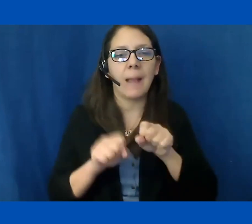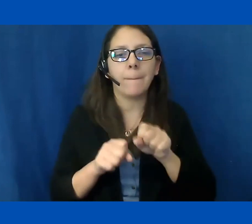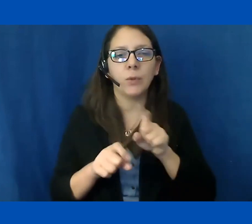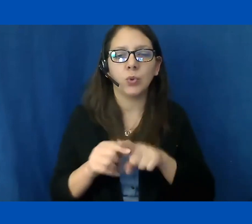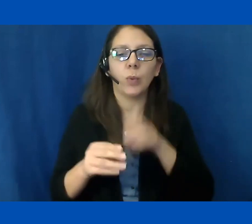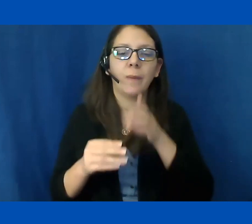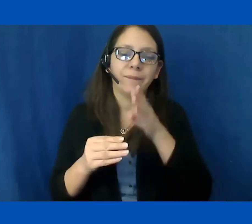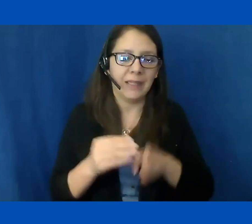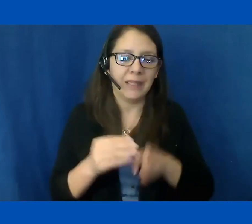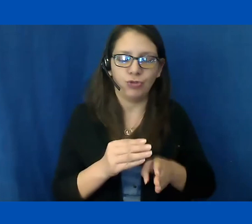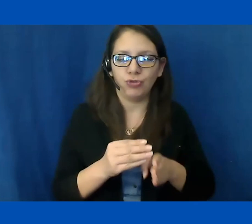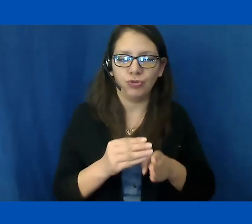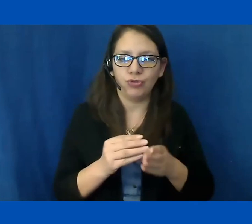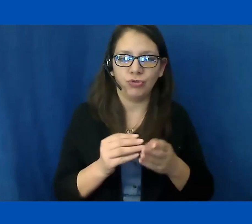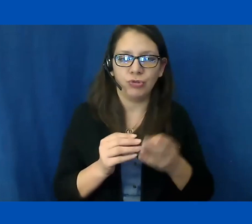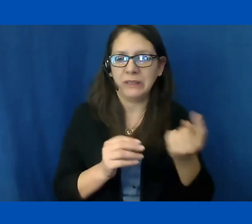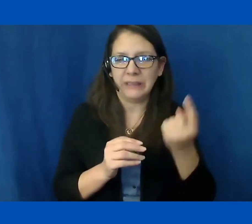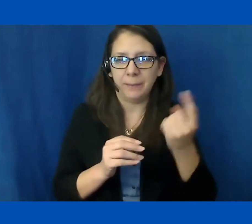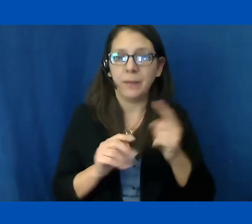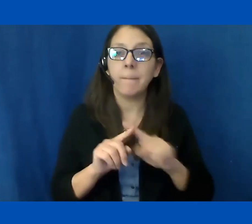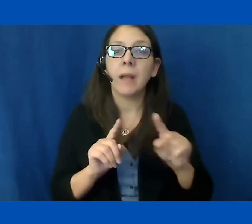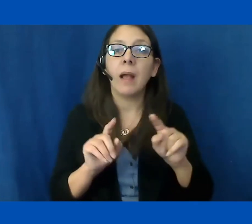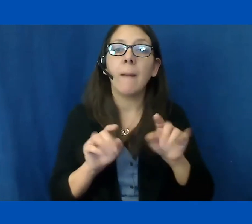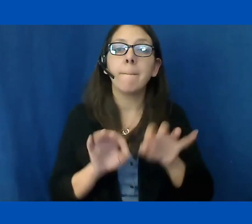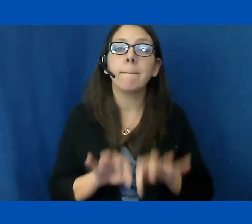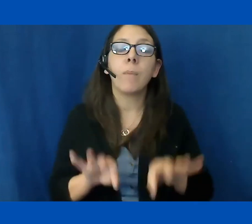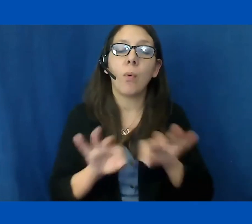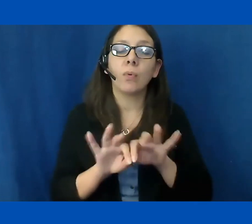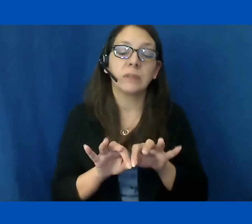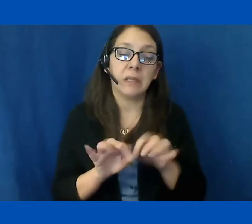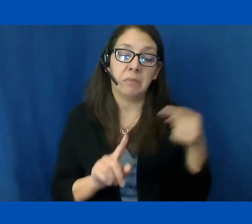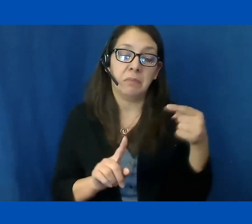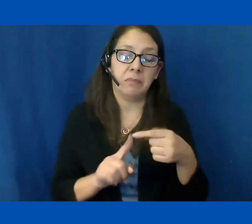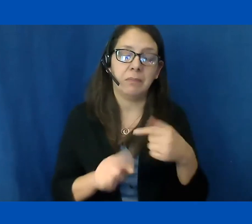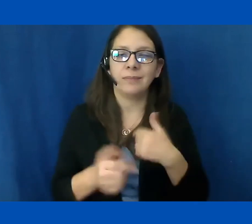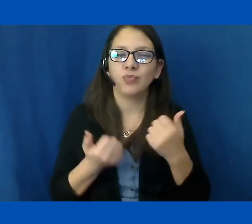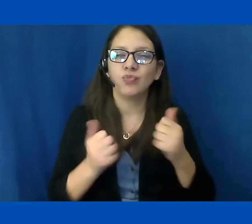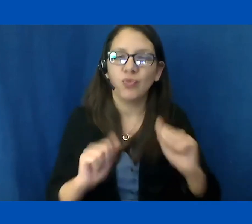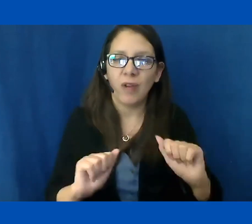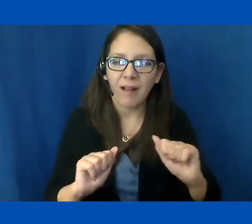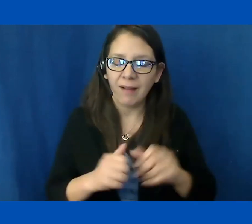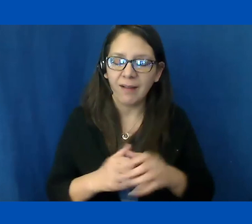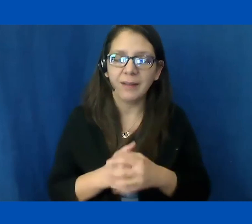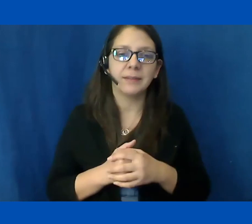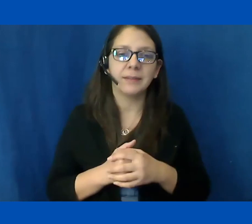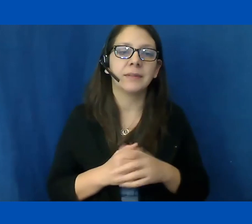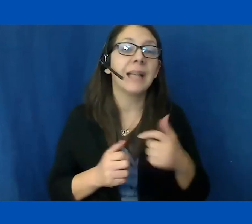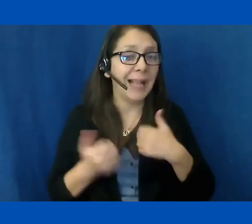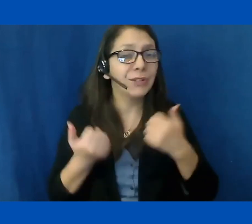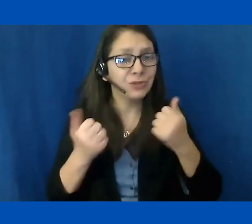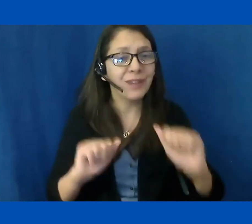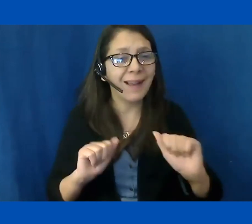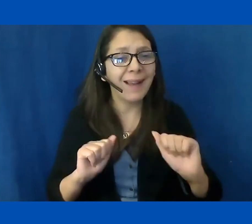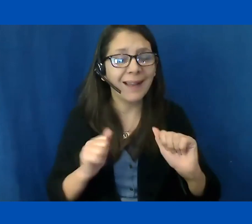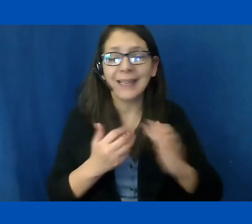things, but like the important thing sometimes is just trying. Um, and I tried, and even though I